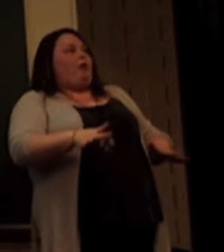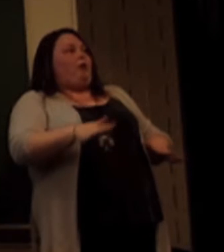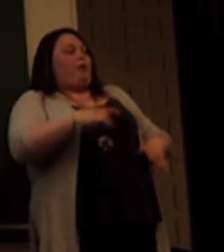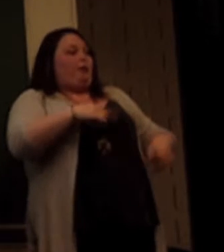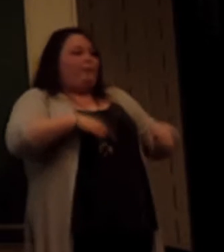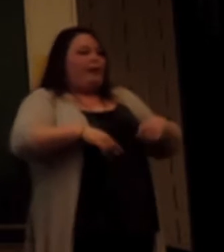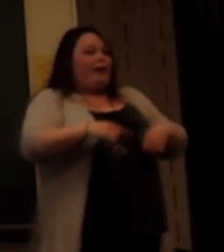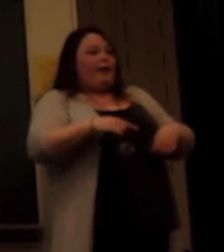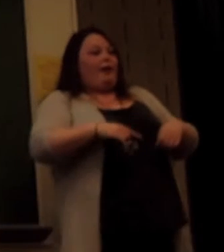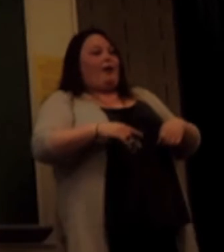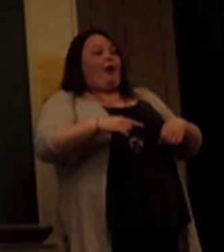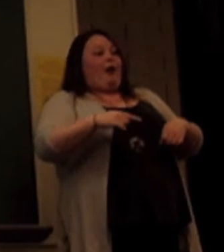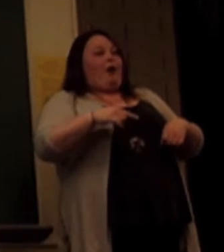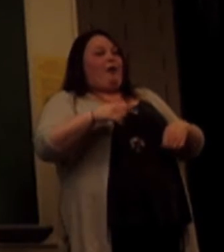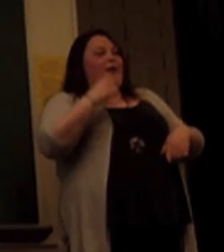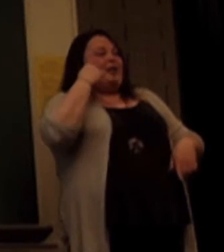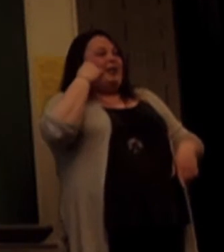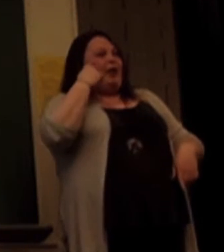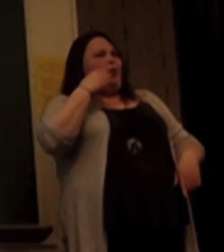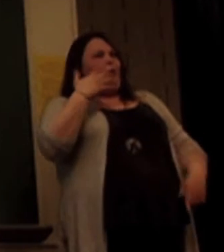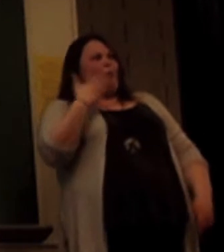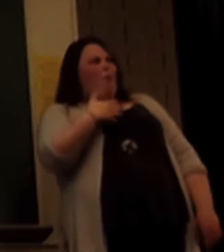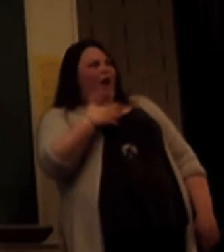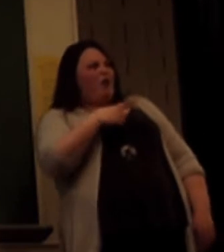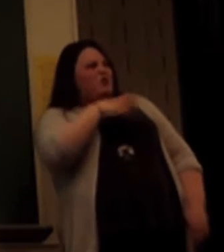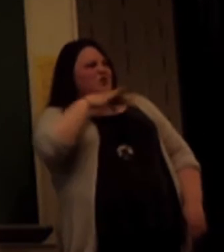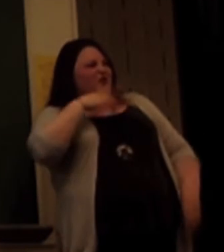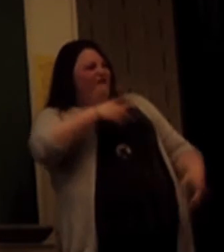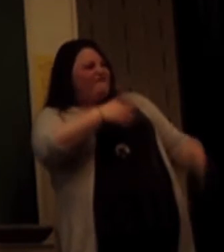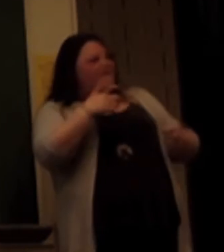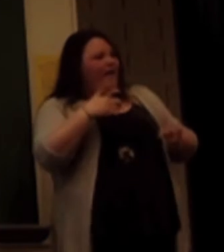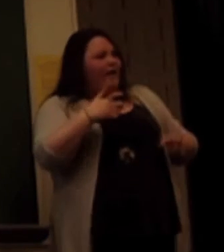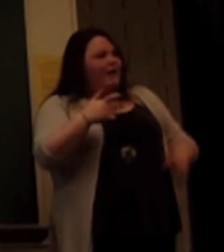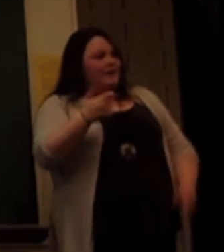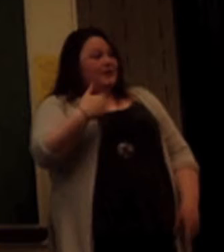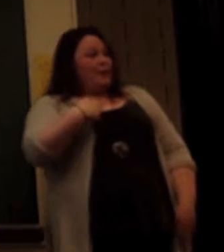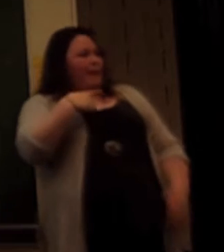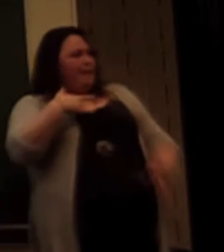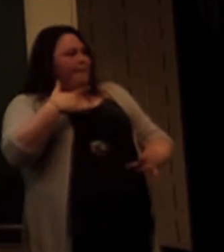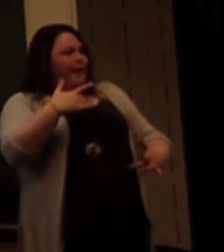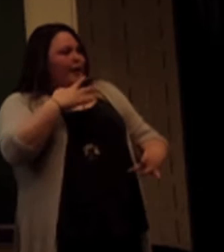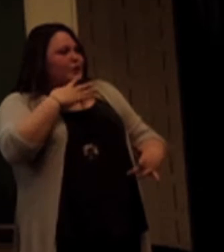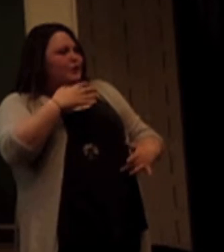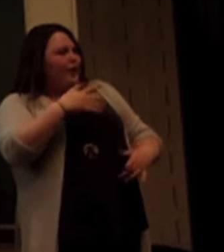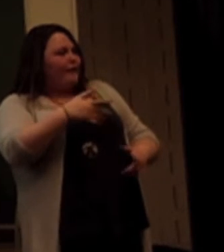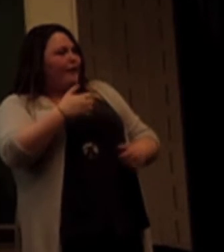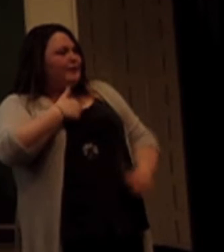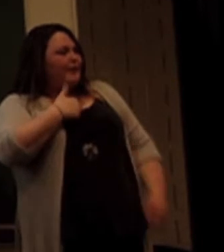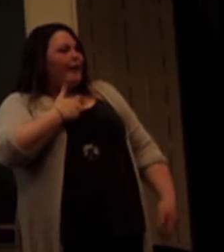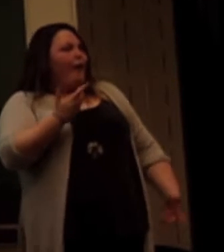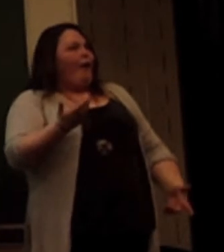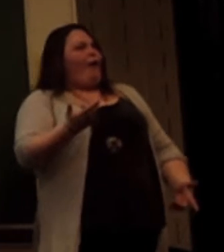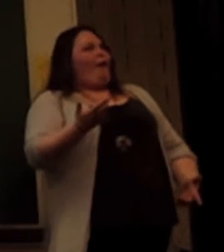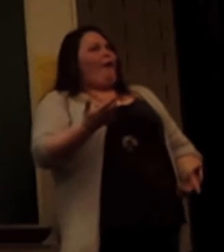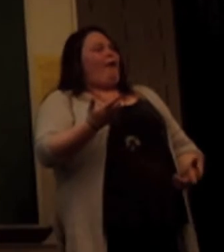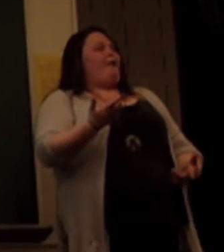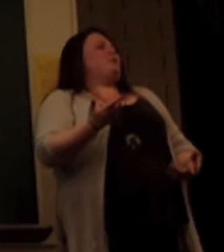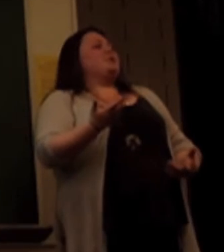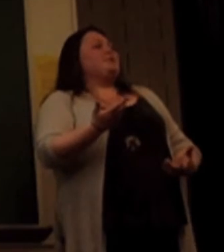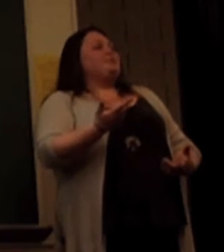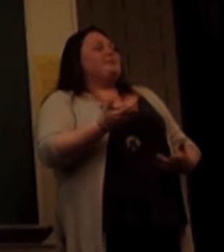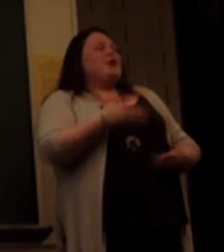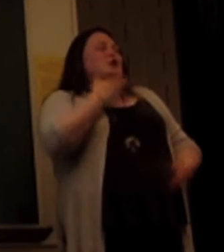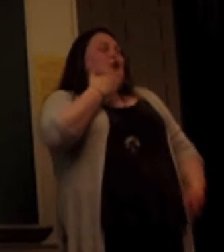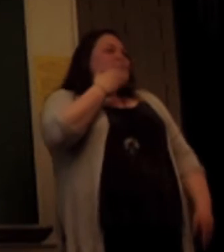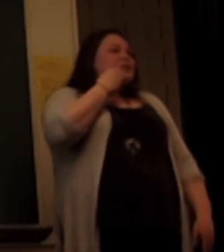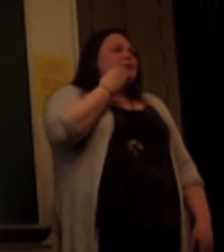both started laughing, and then they just switched me out. So don't limit yourself, because like if you have a situation like that, hopefully it's in a good environment, and